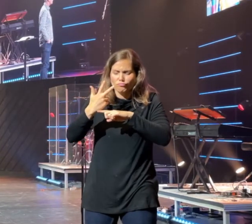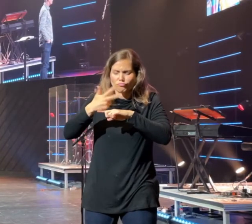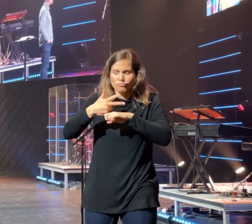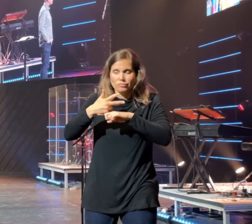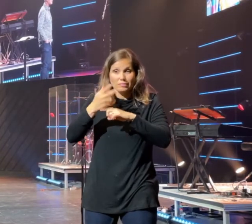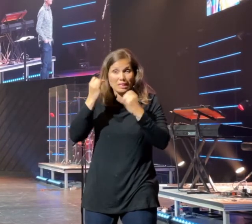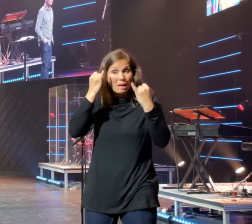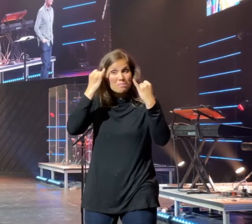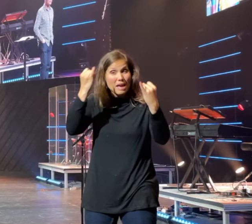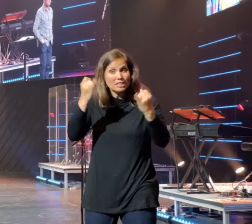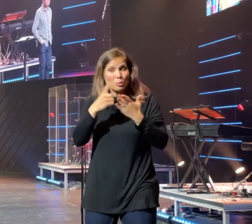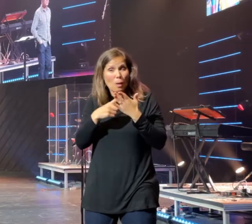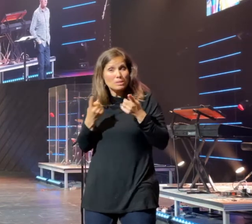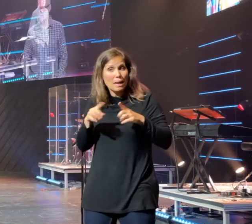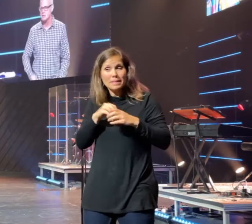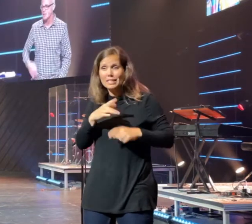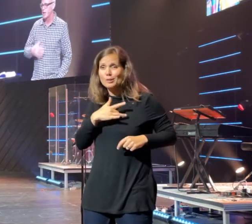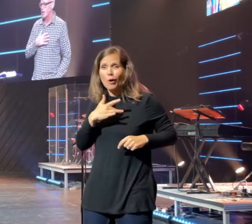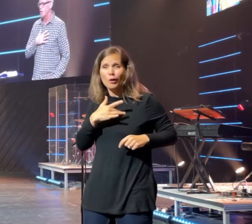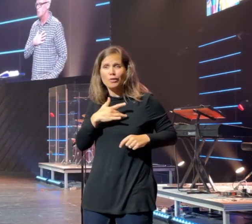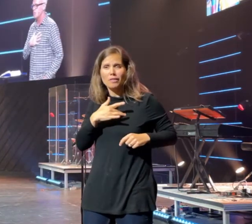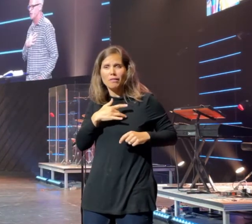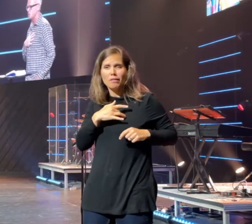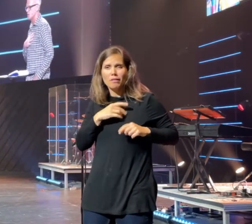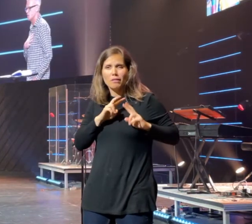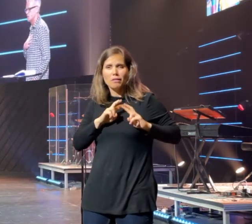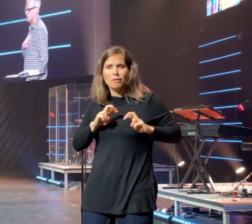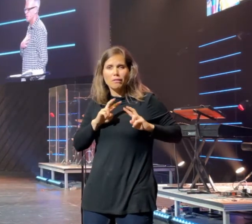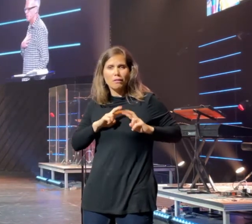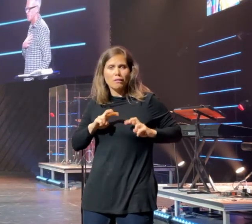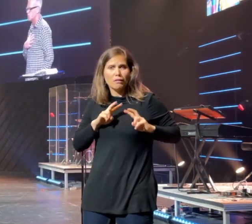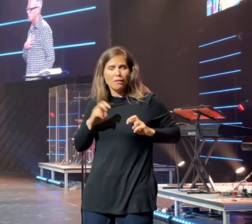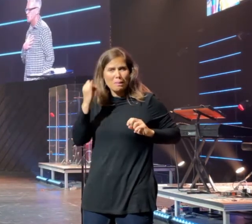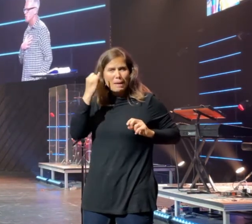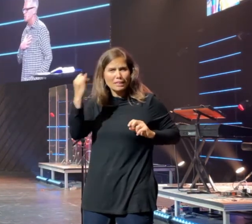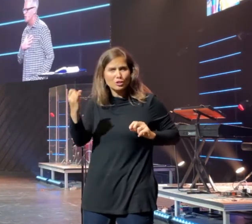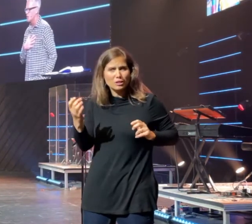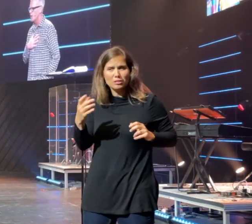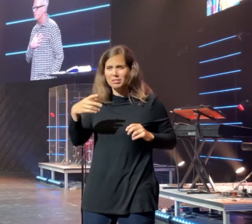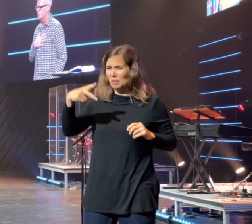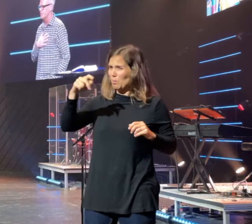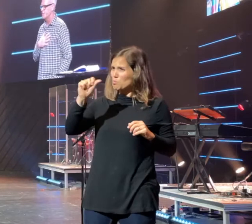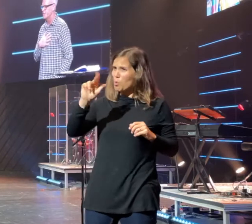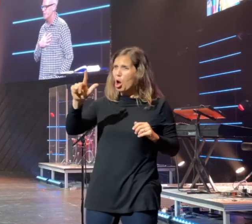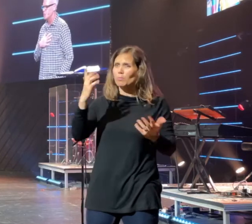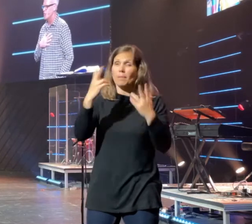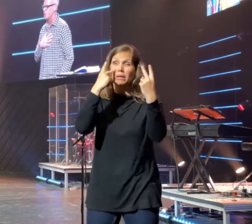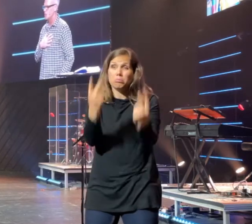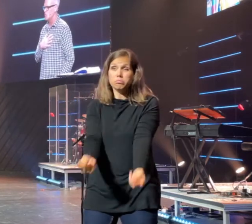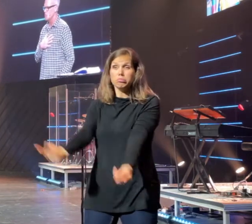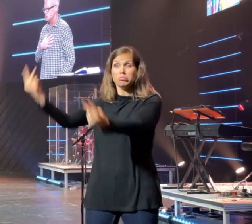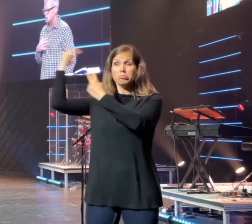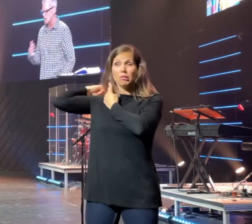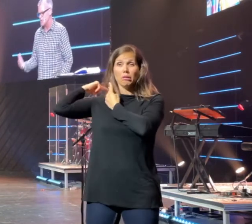Apostle Paul's heart during those 3 days. I would imagine he was rethinking his entire life. I don't know if you've had one of